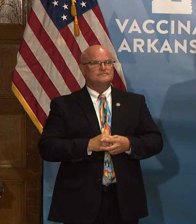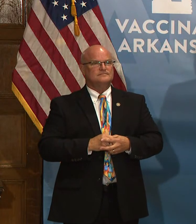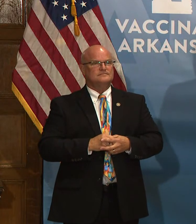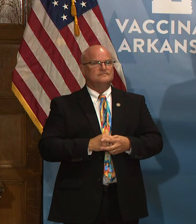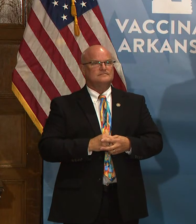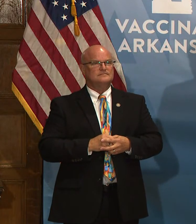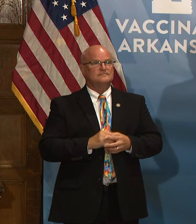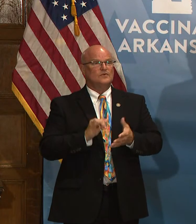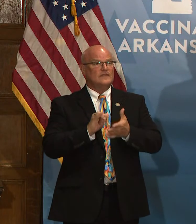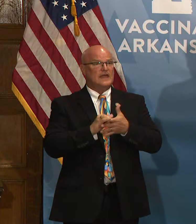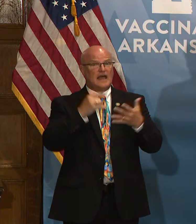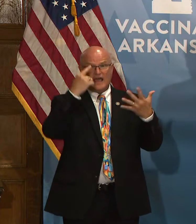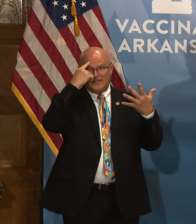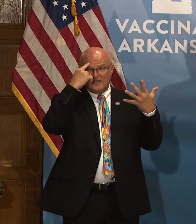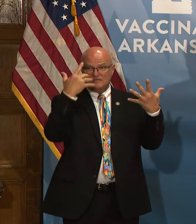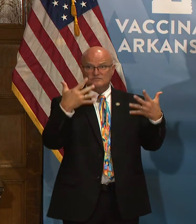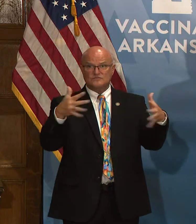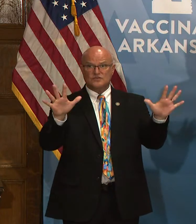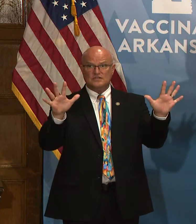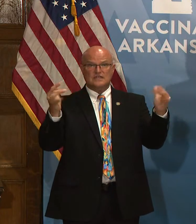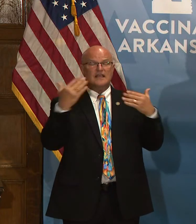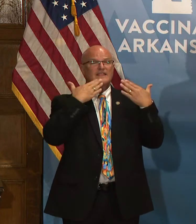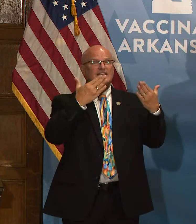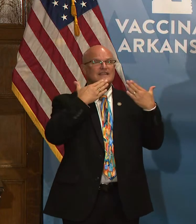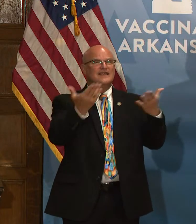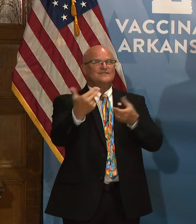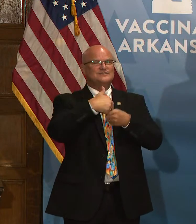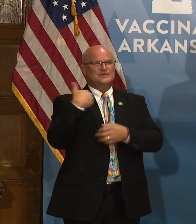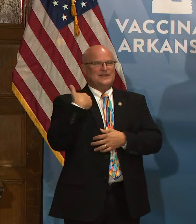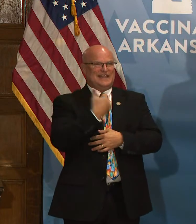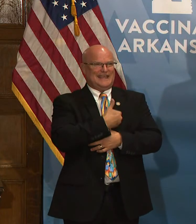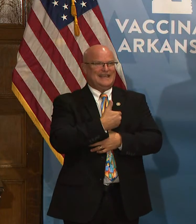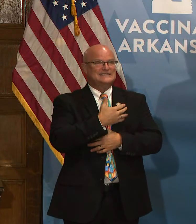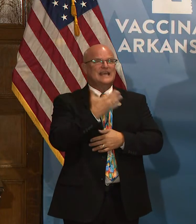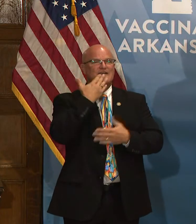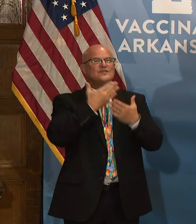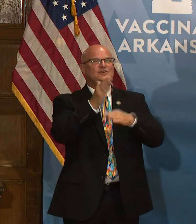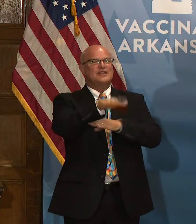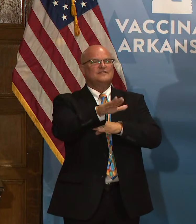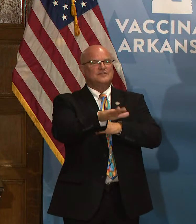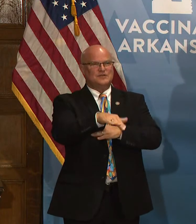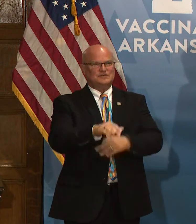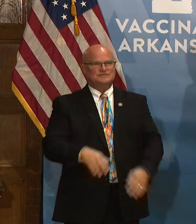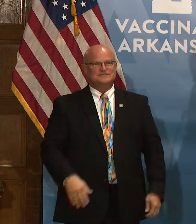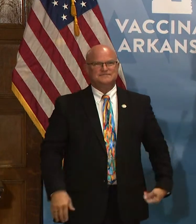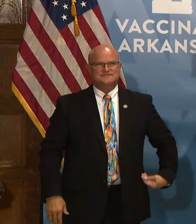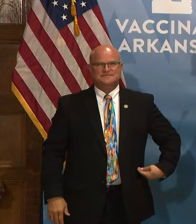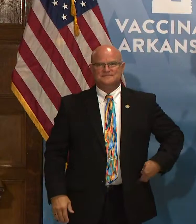With that, I think that we're good today. Thank you all for being here, and y'all have a good afternoon.